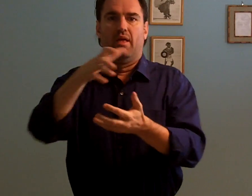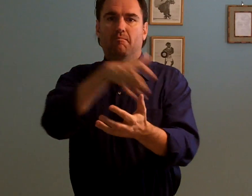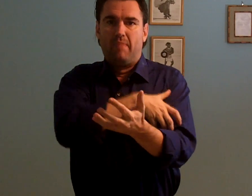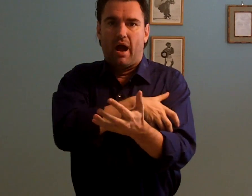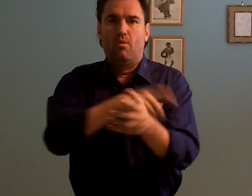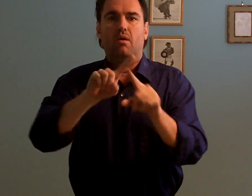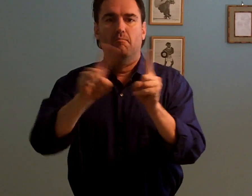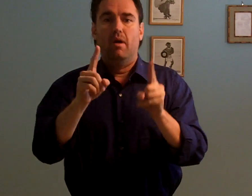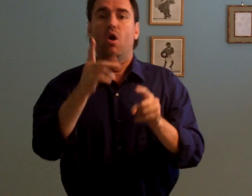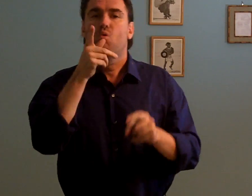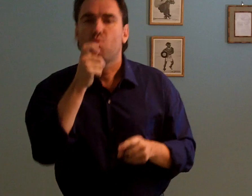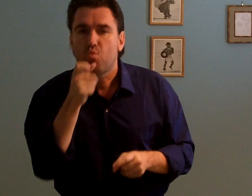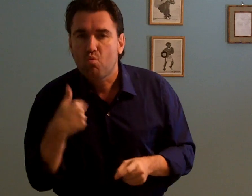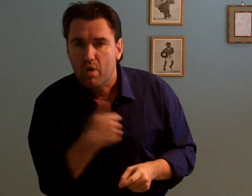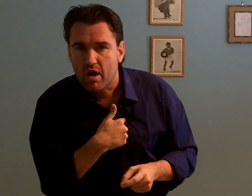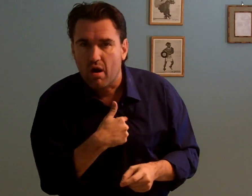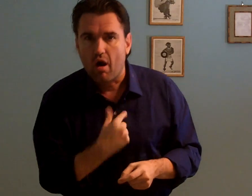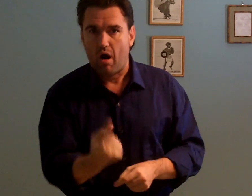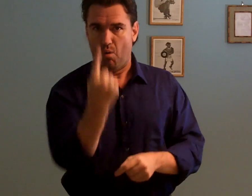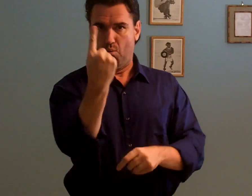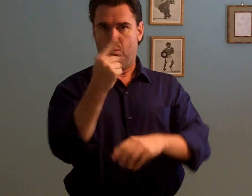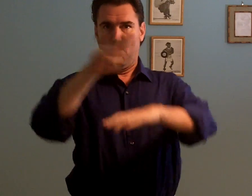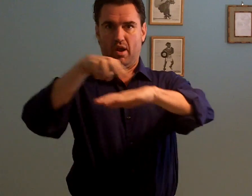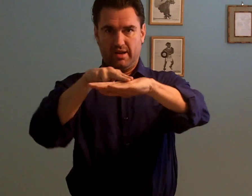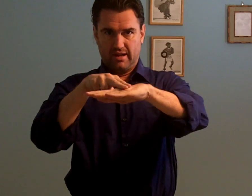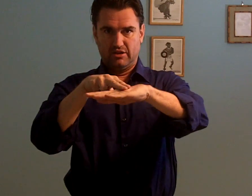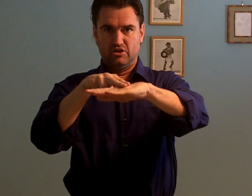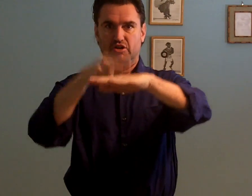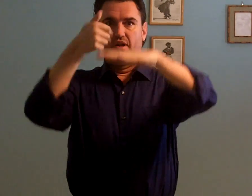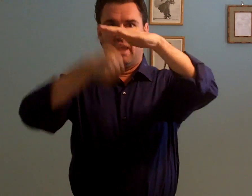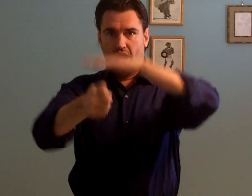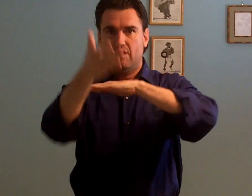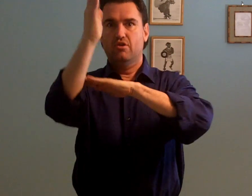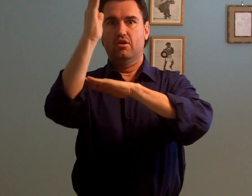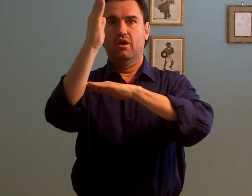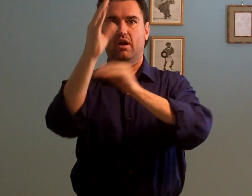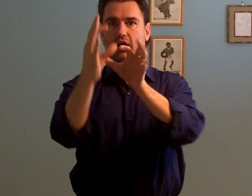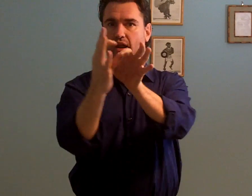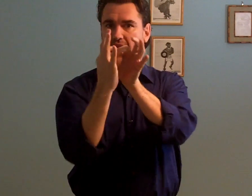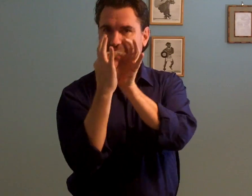under God, indivisible, with liberty and justice